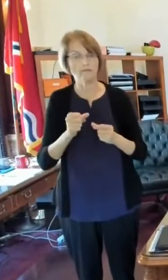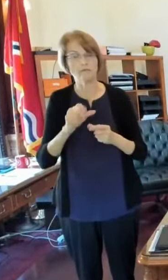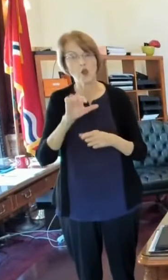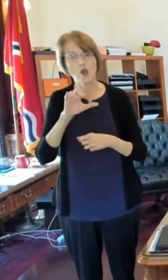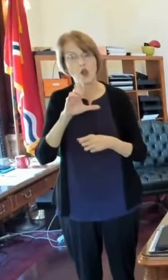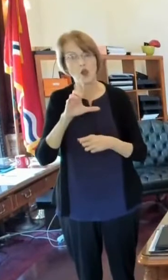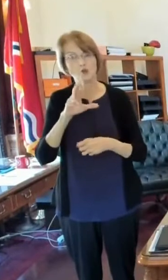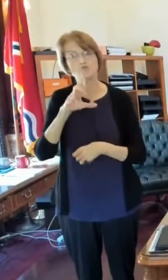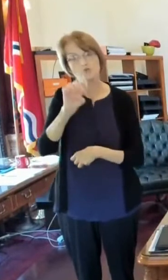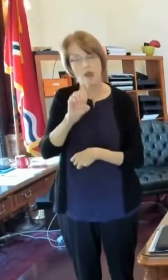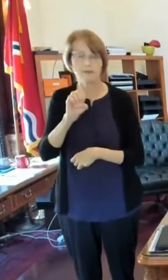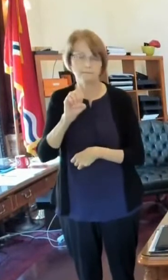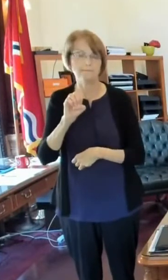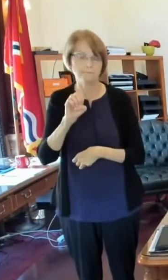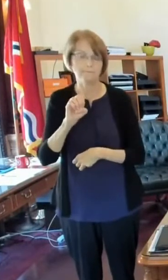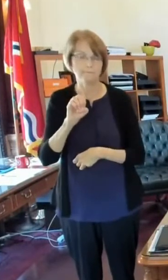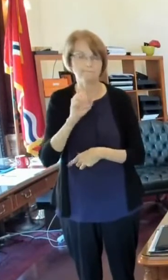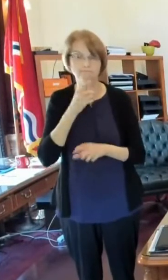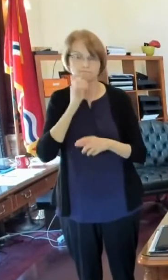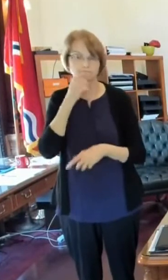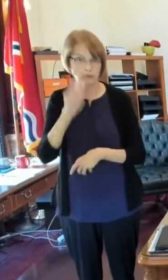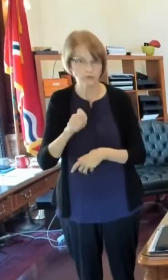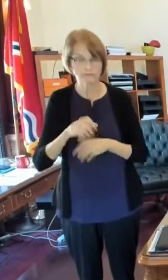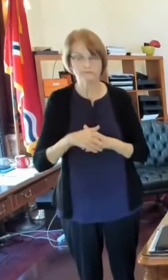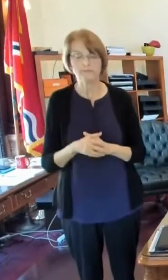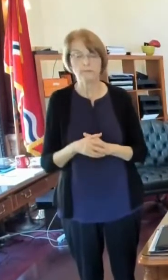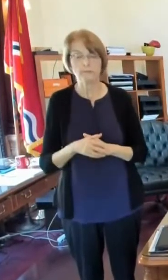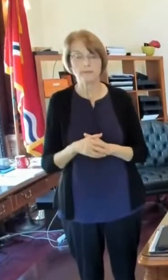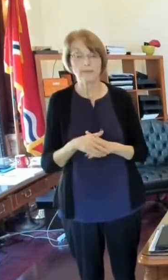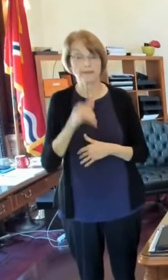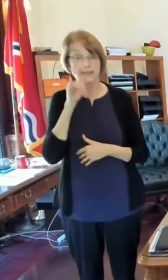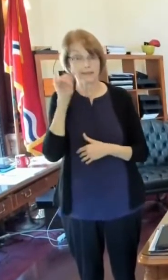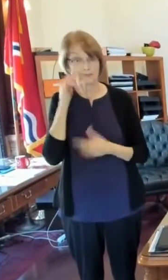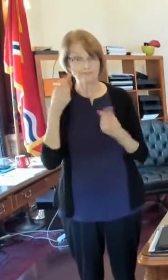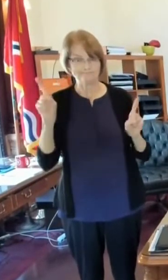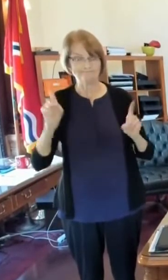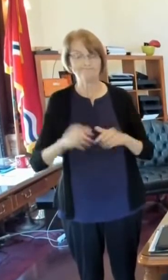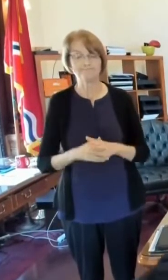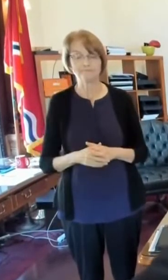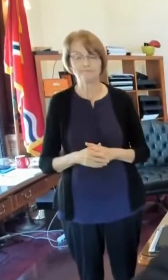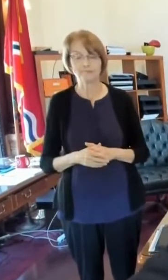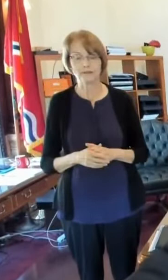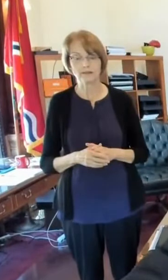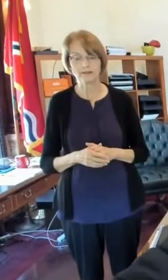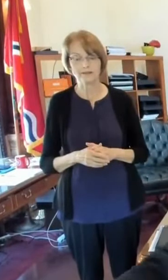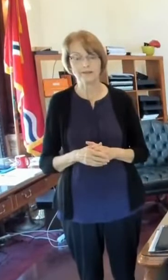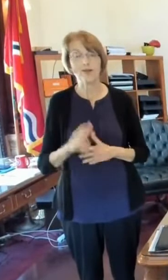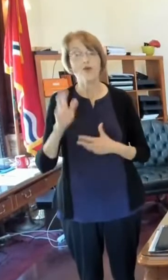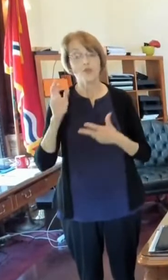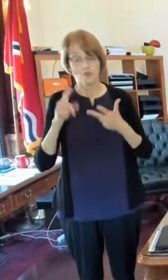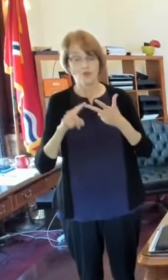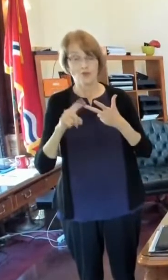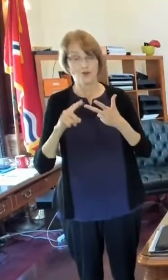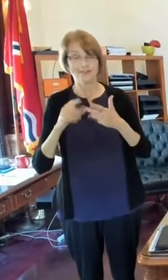solely. So that was yesterday. Third thing, it's kind of on a happy note, I